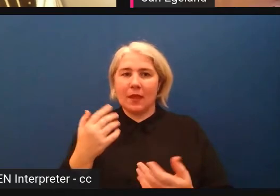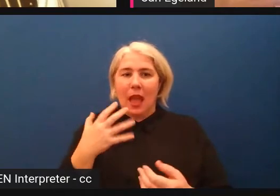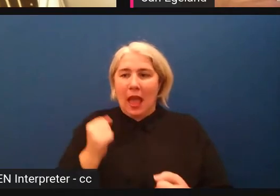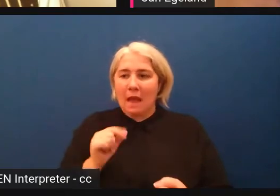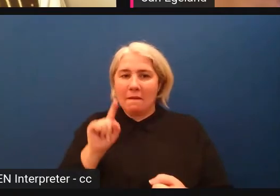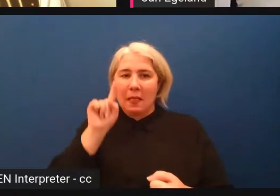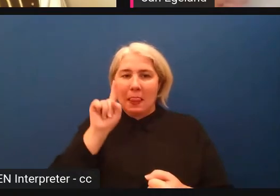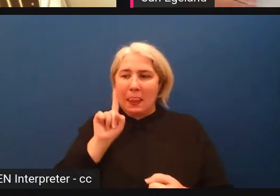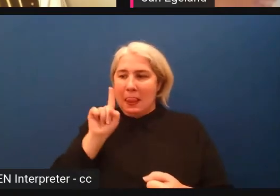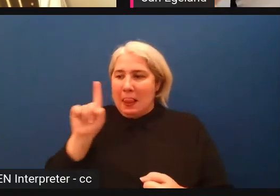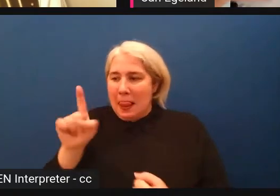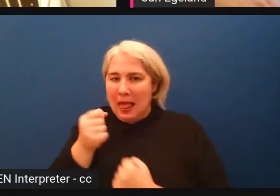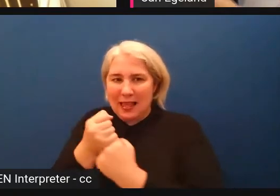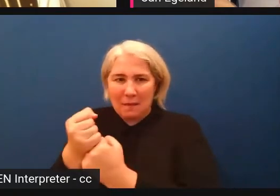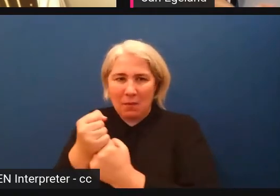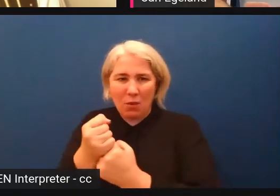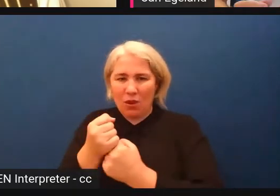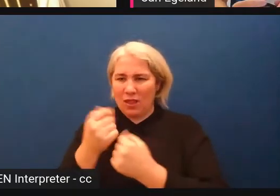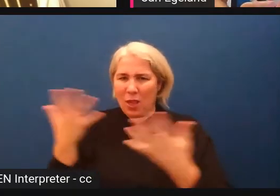was